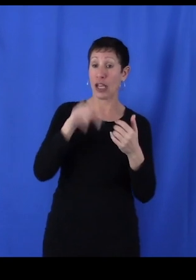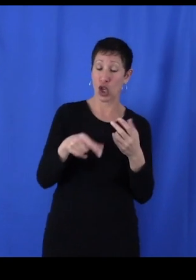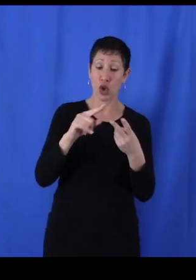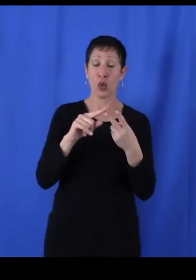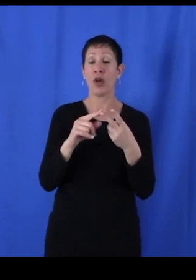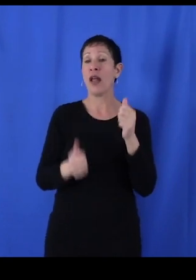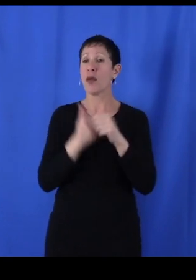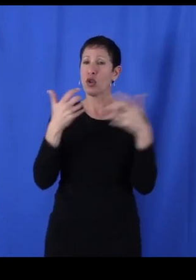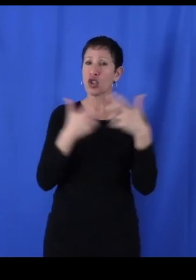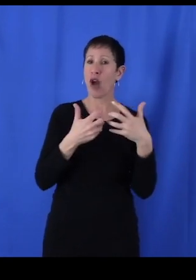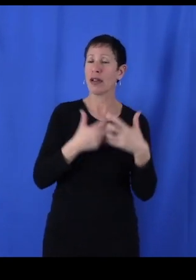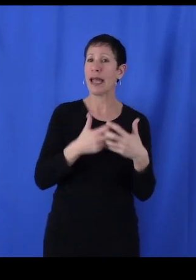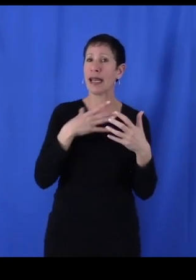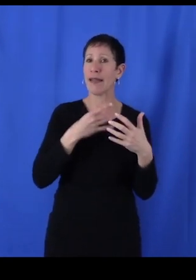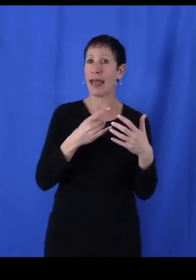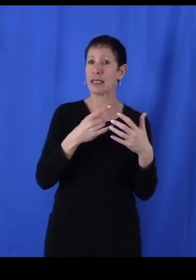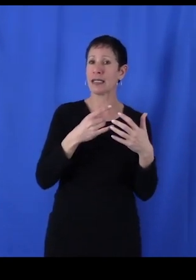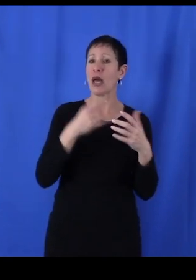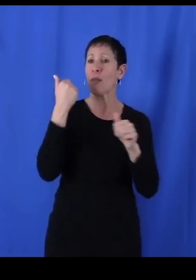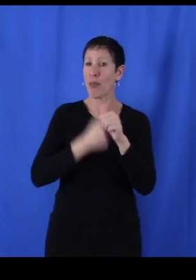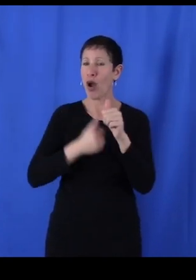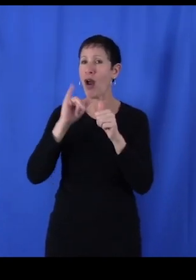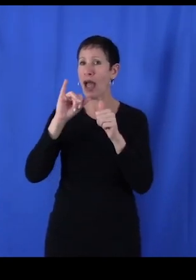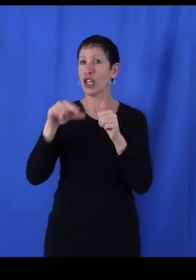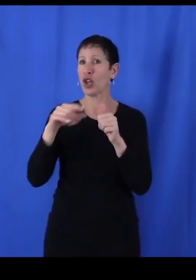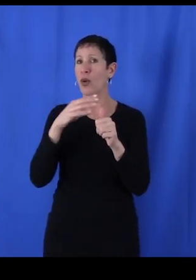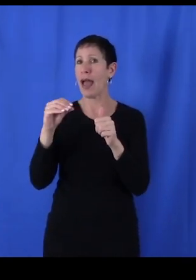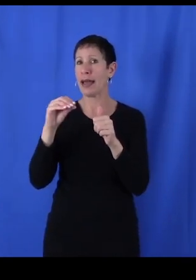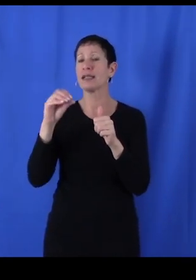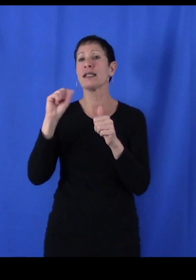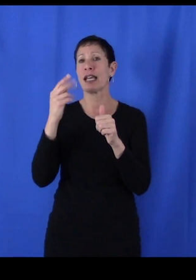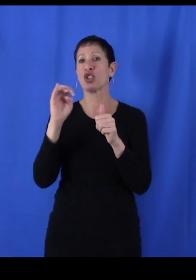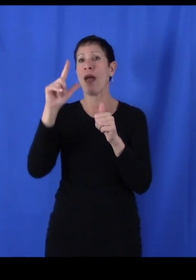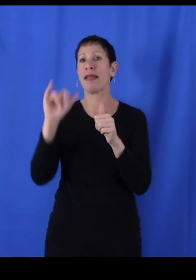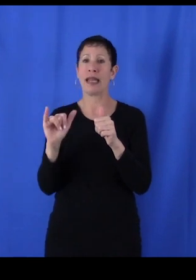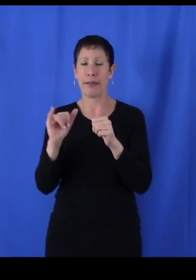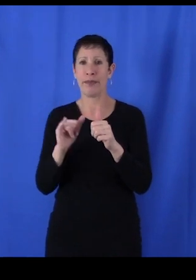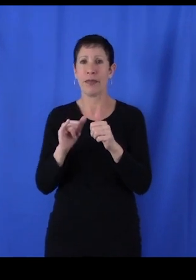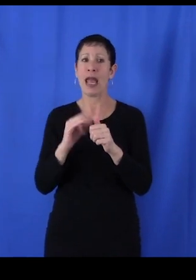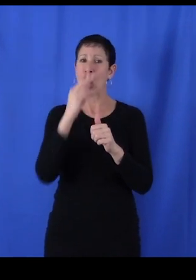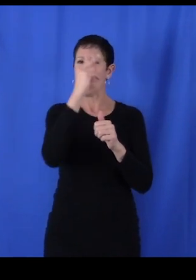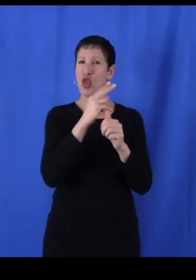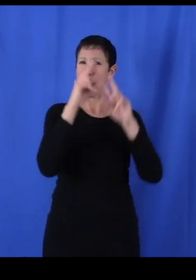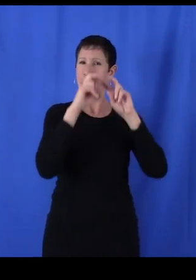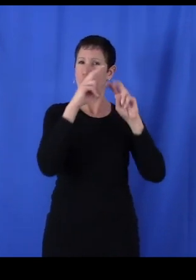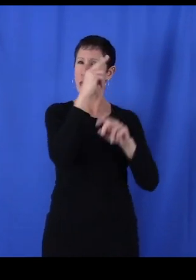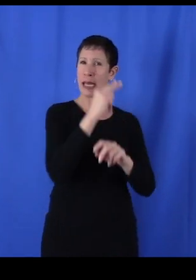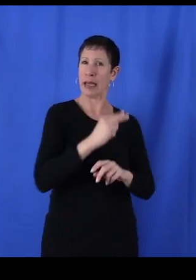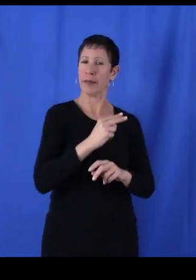IQs, correlated likes for IQ and sexuality. Right? Look